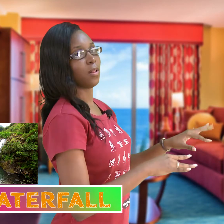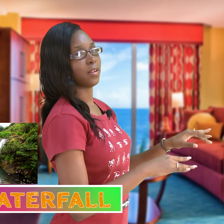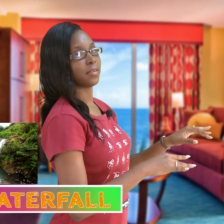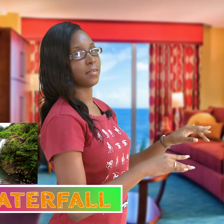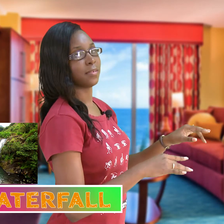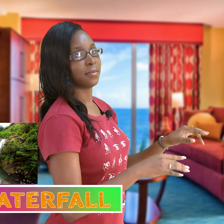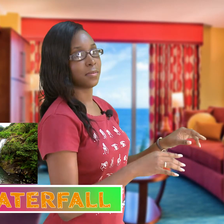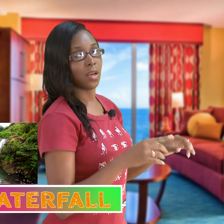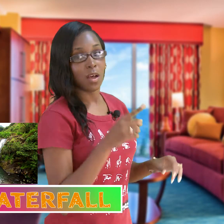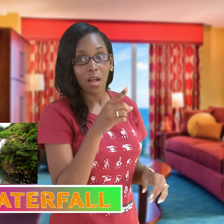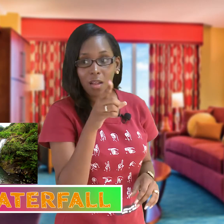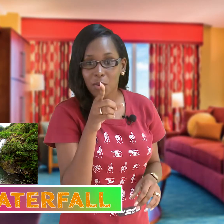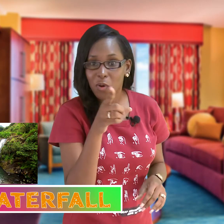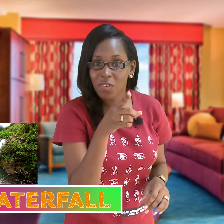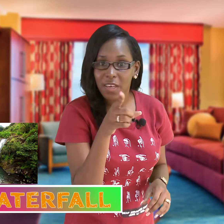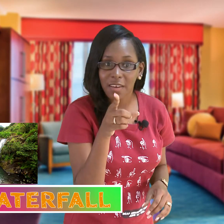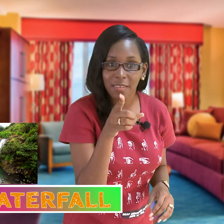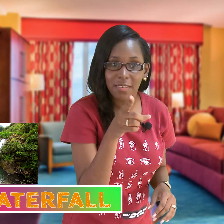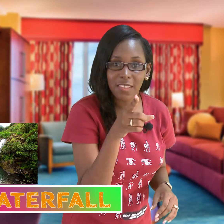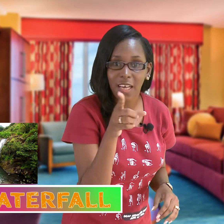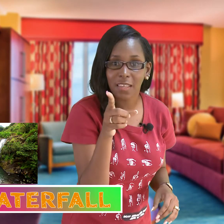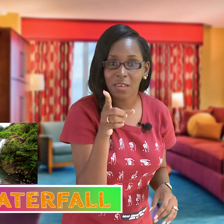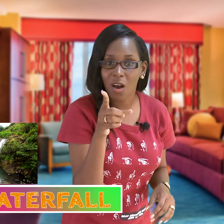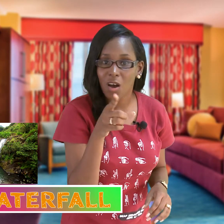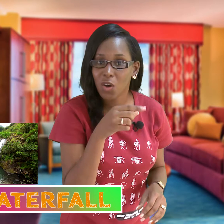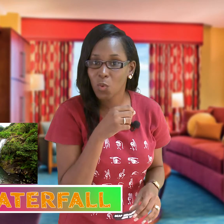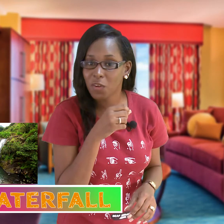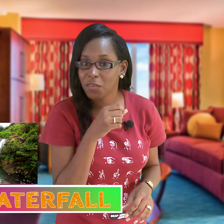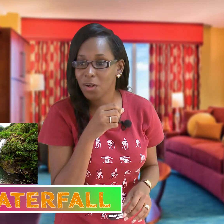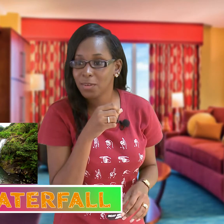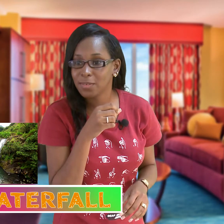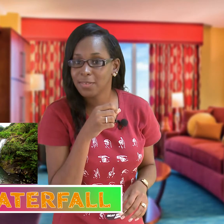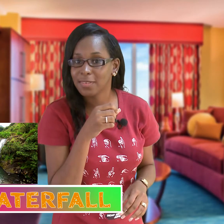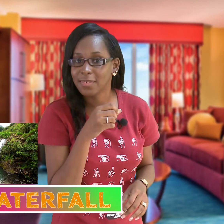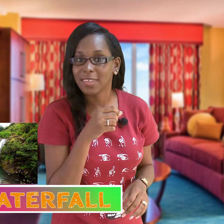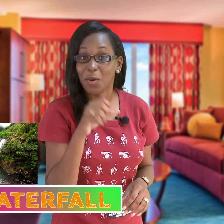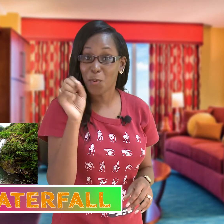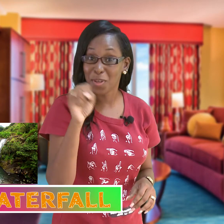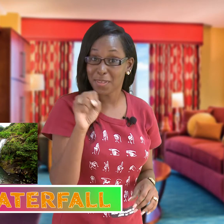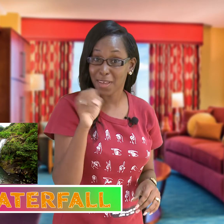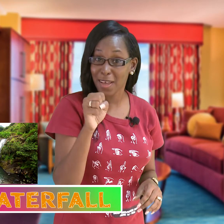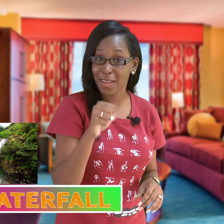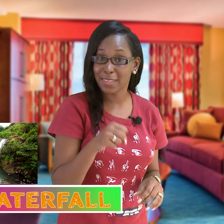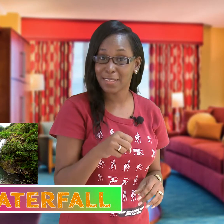Waterfall. Look over there. Is that Concord Waterfall? Oh, yes.